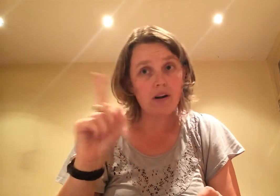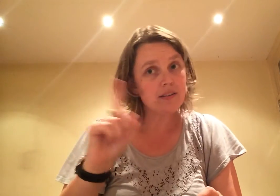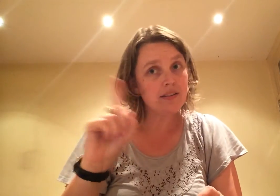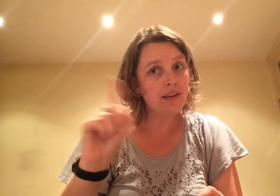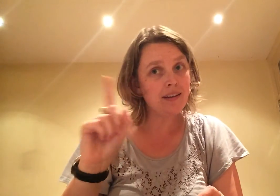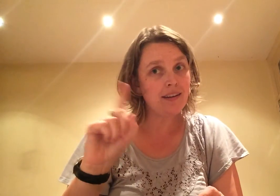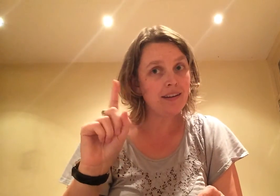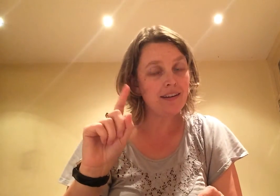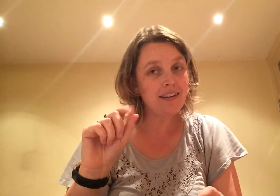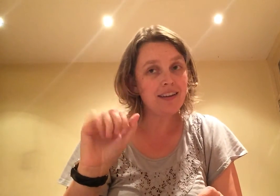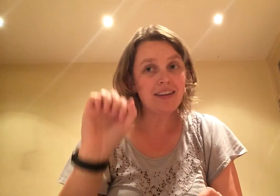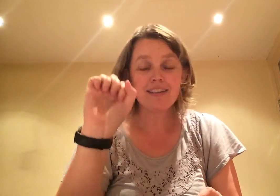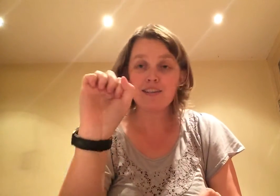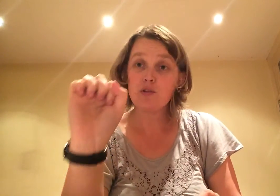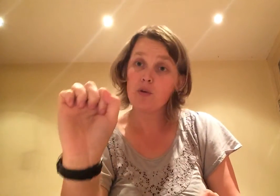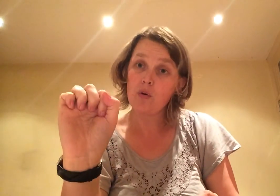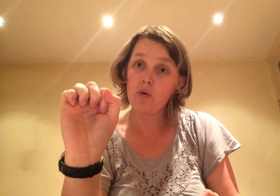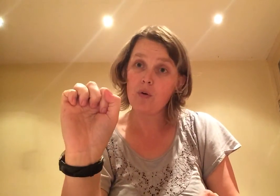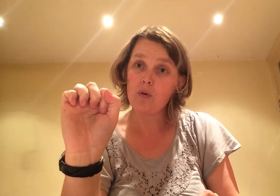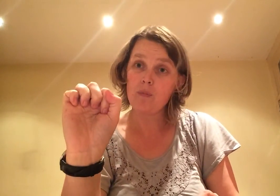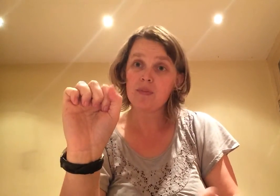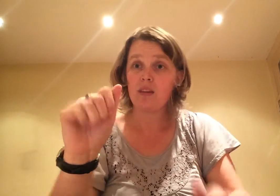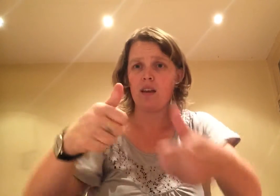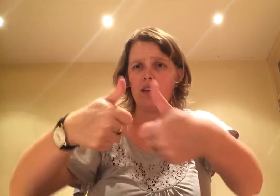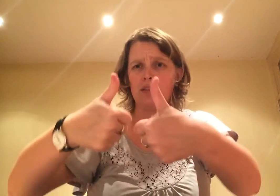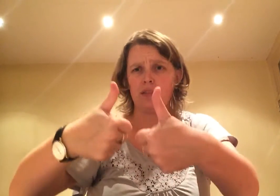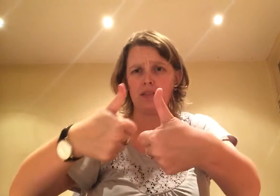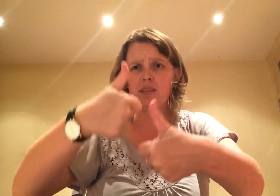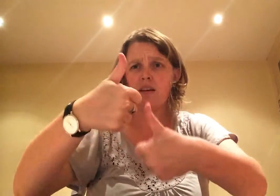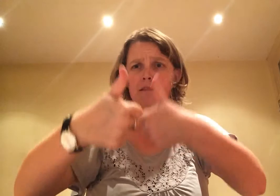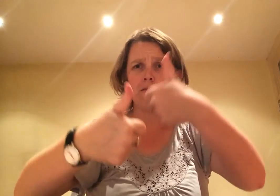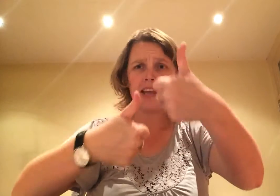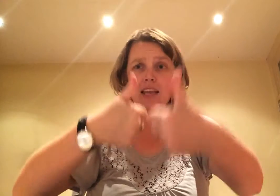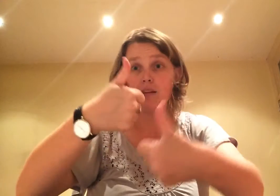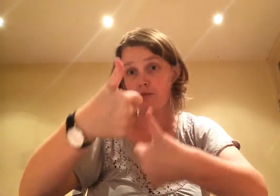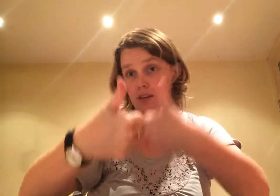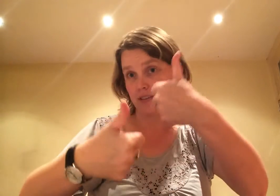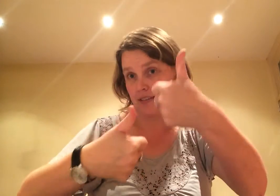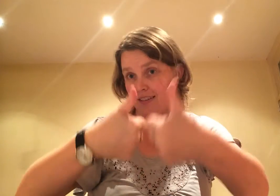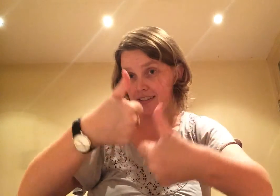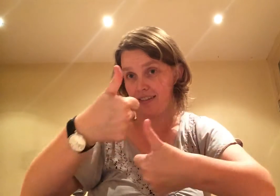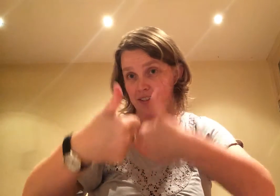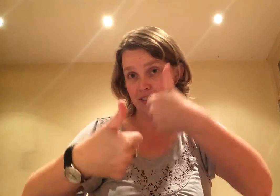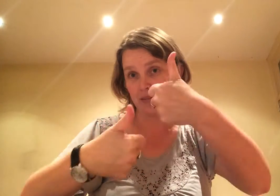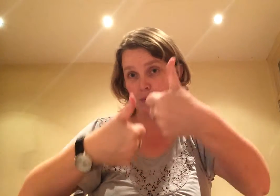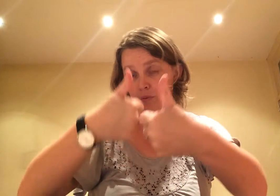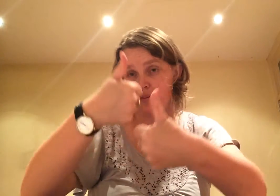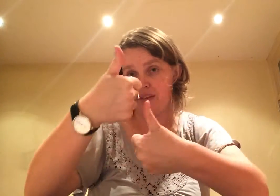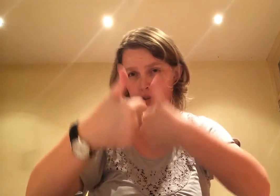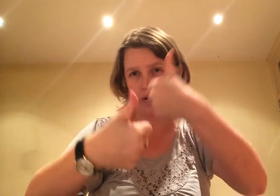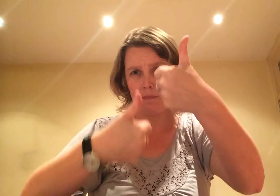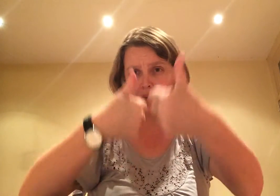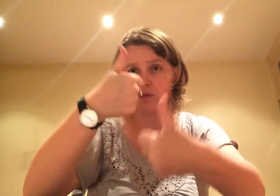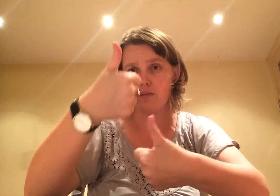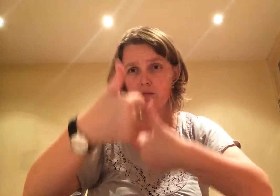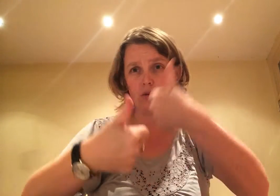What is your, this is favourite, going backwards and forwards